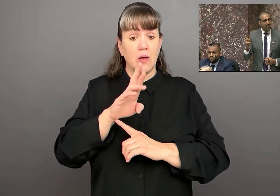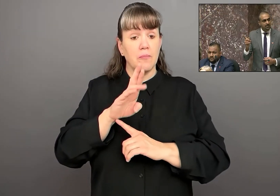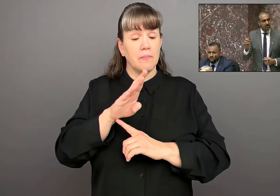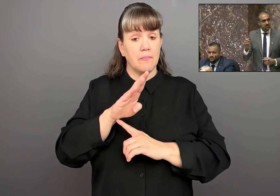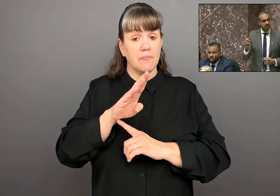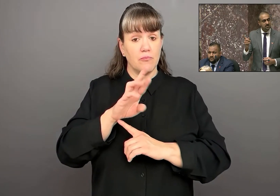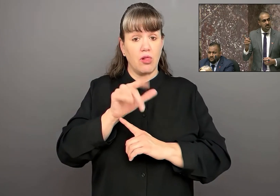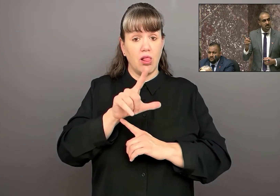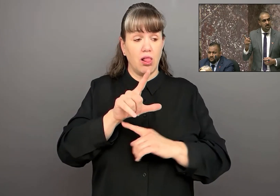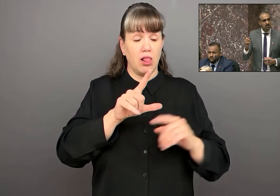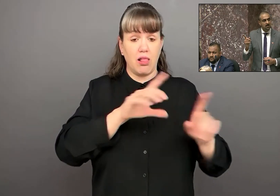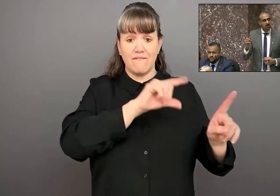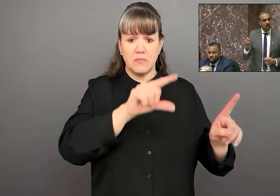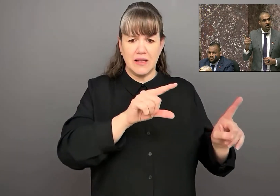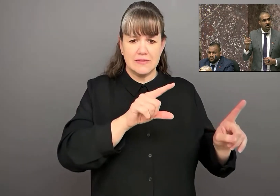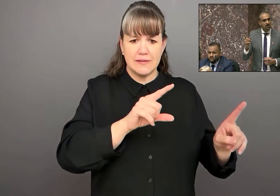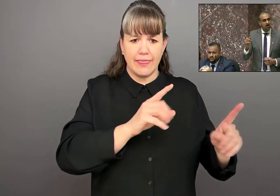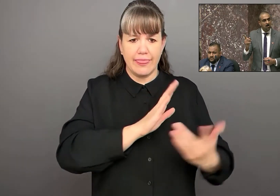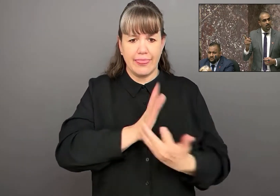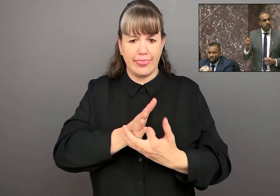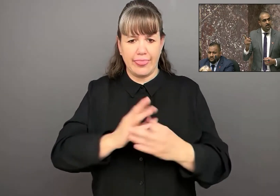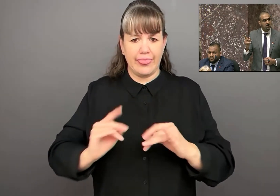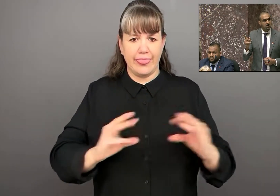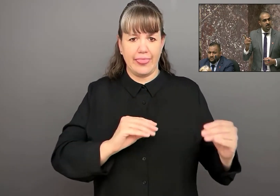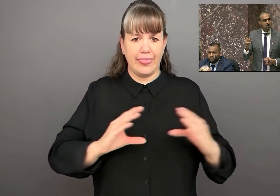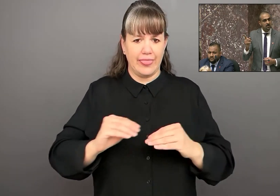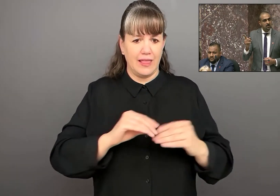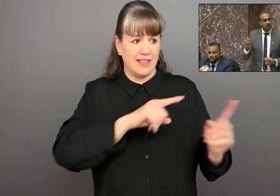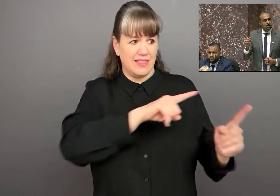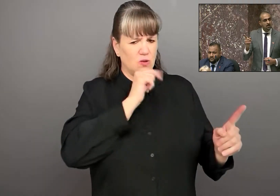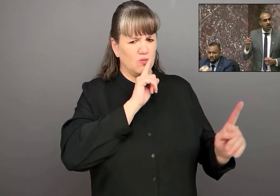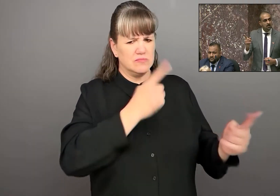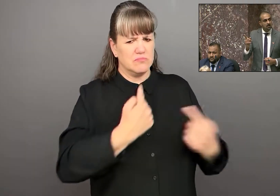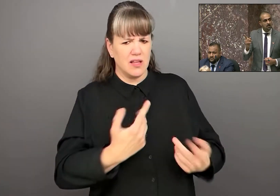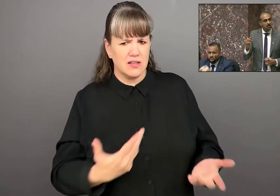reply to emails. Members.